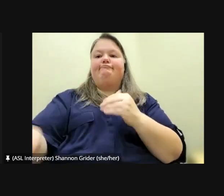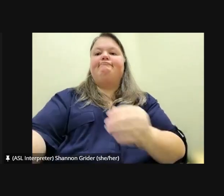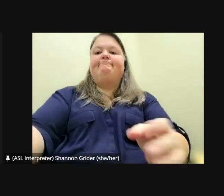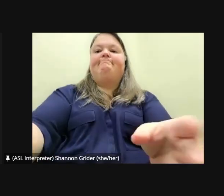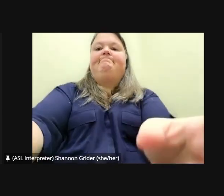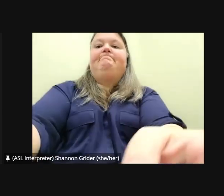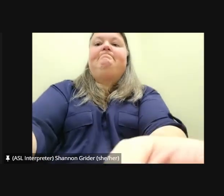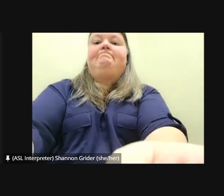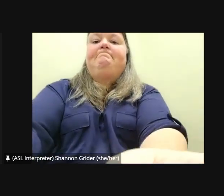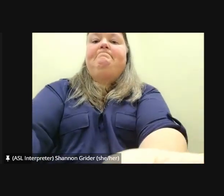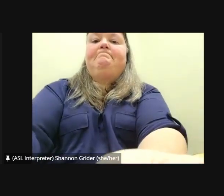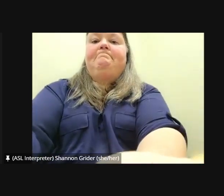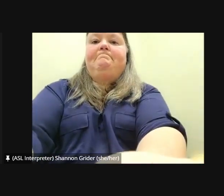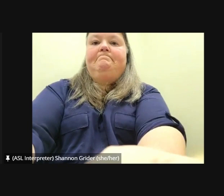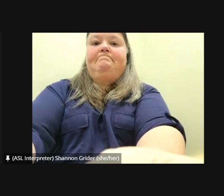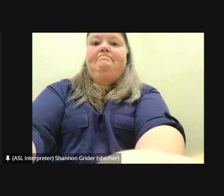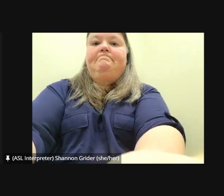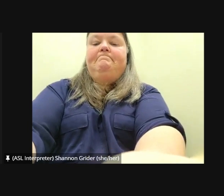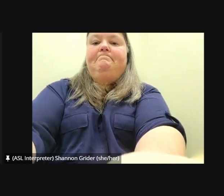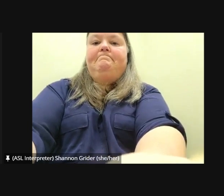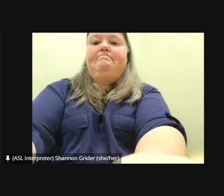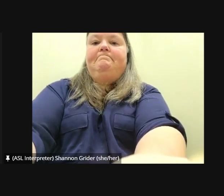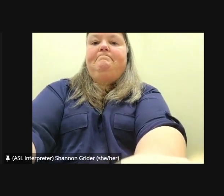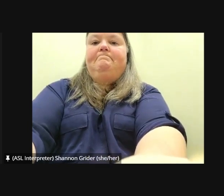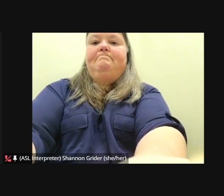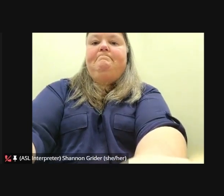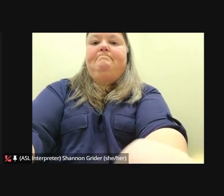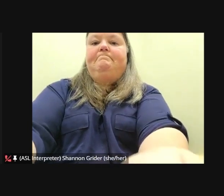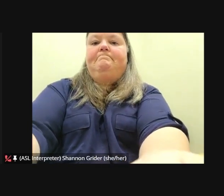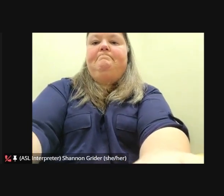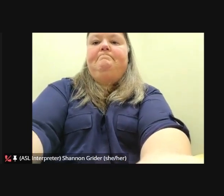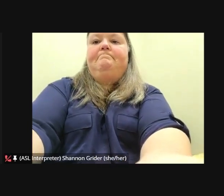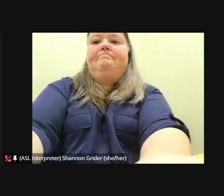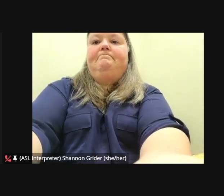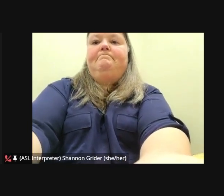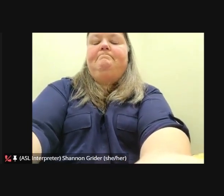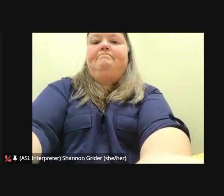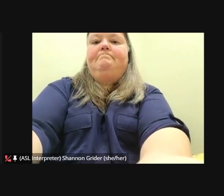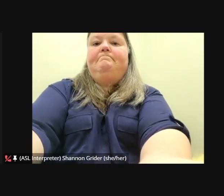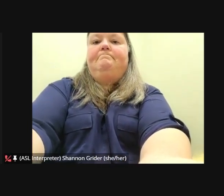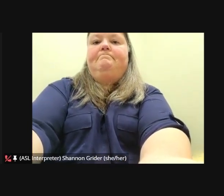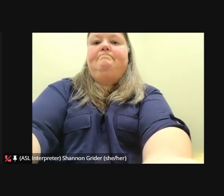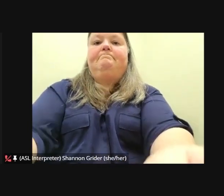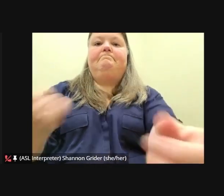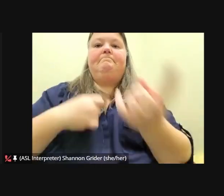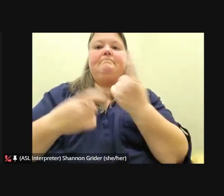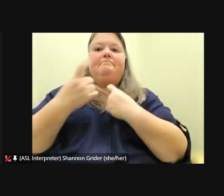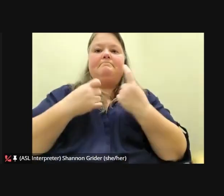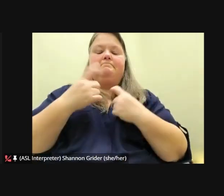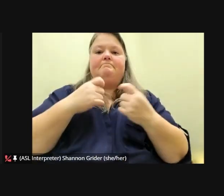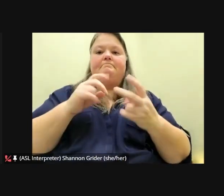Any questions on either of those components?